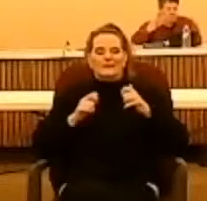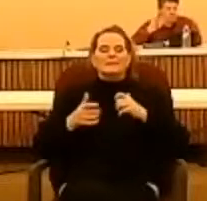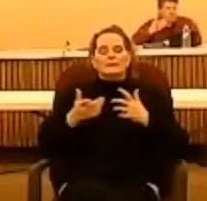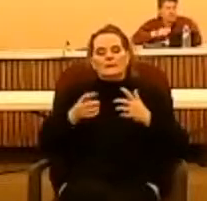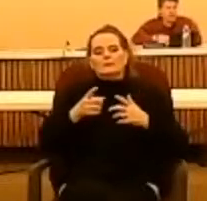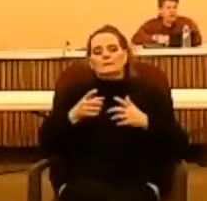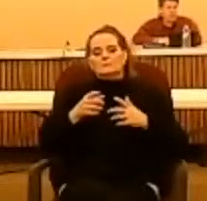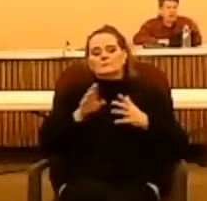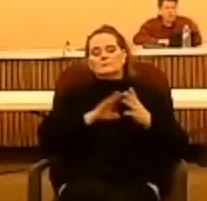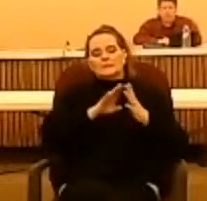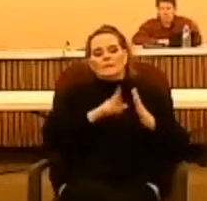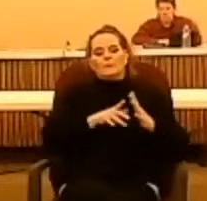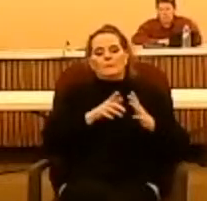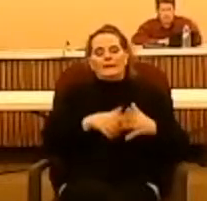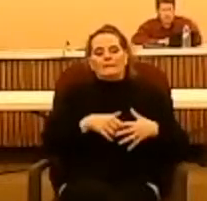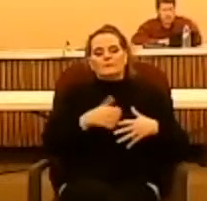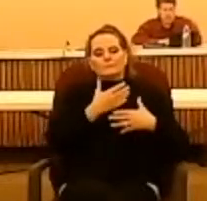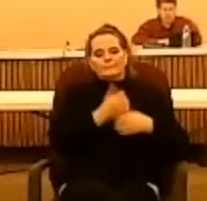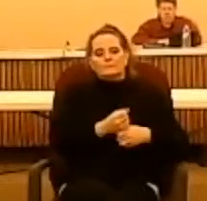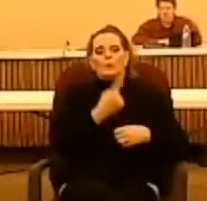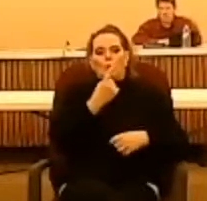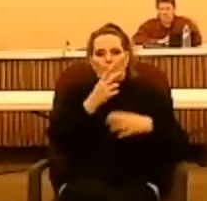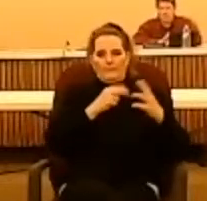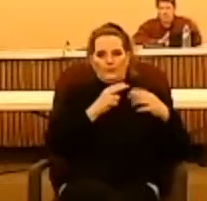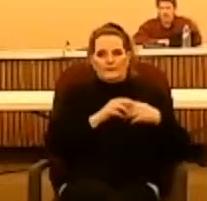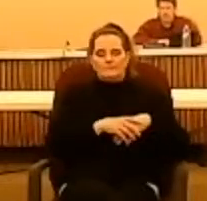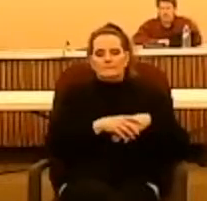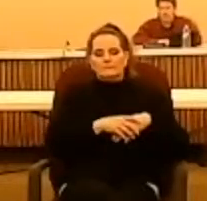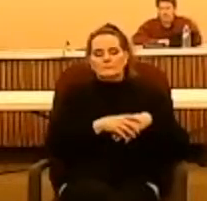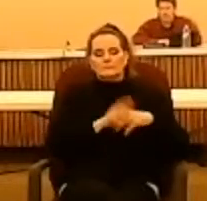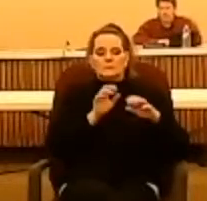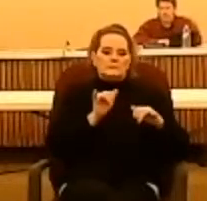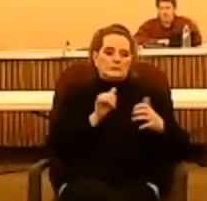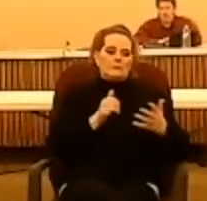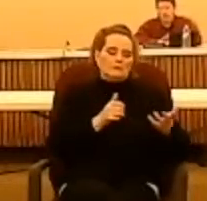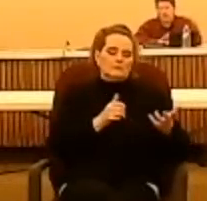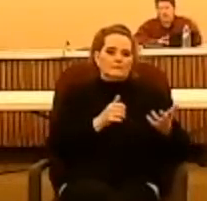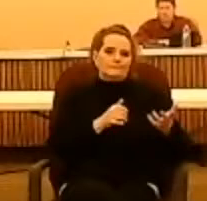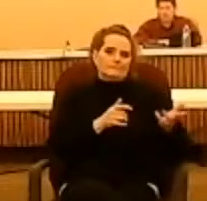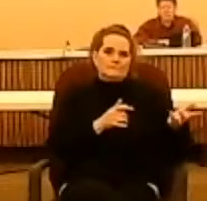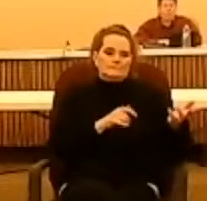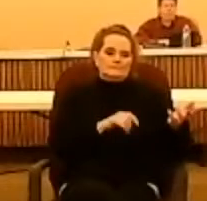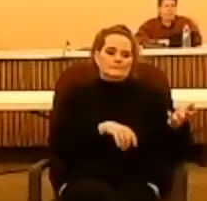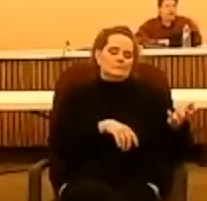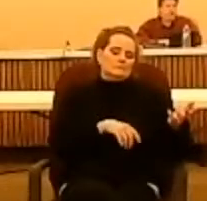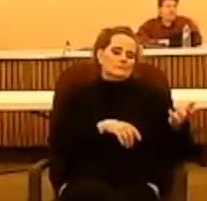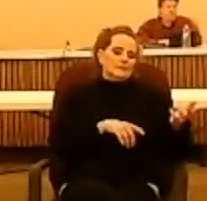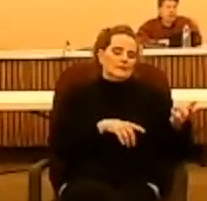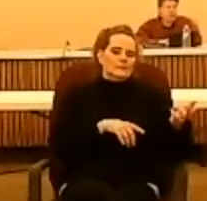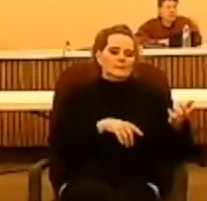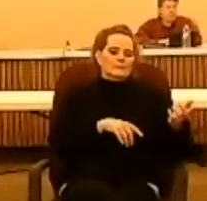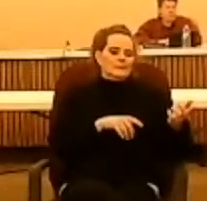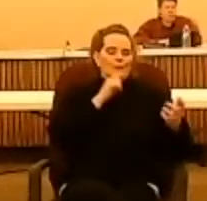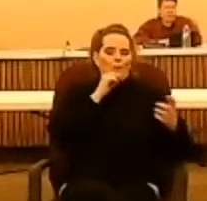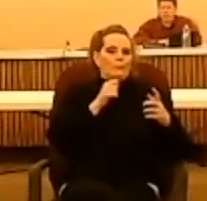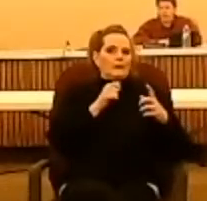to truncate one of the buildings. So it's still arguably plus, well, it won't be plus, it won't go over